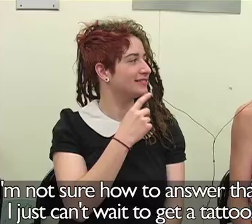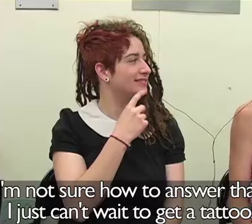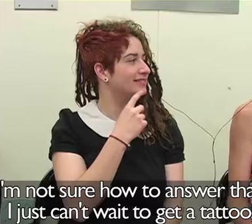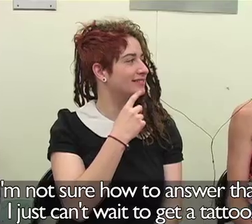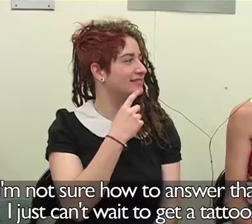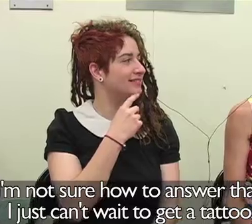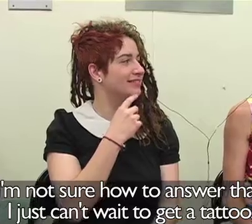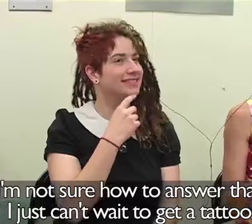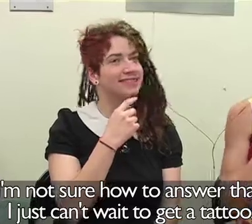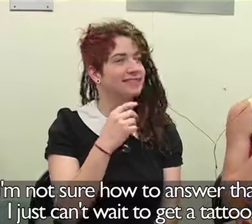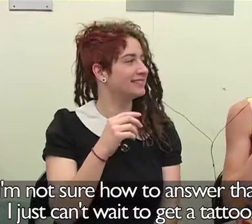I'm not sure how to answer that.